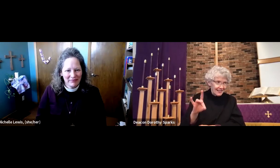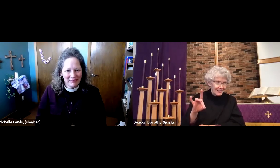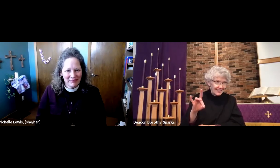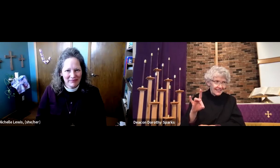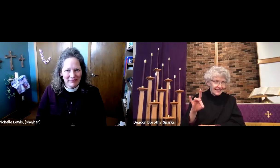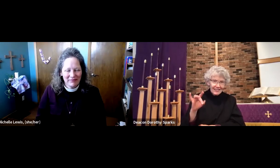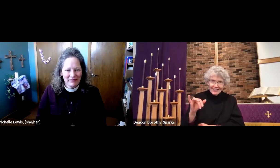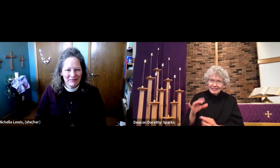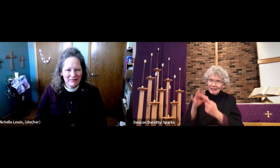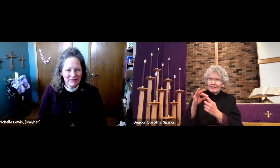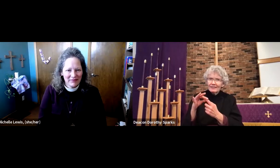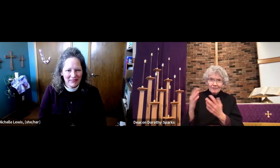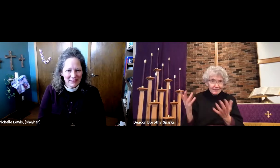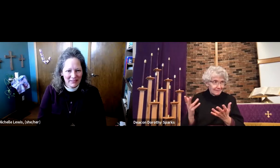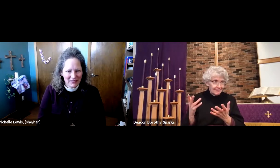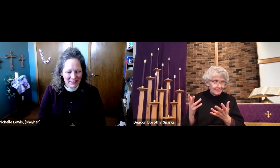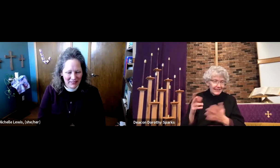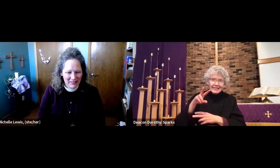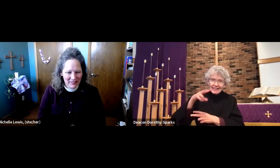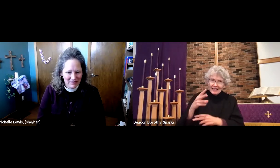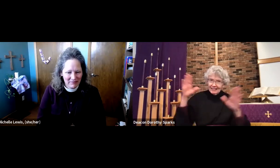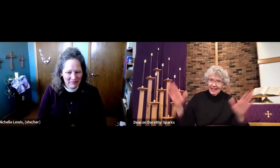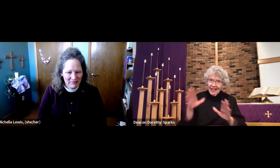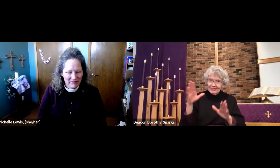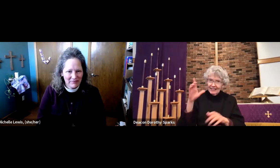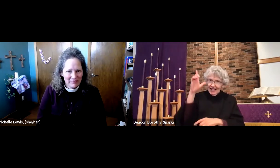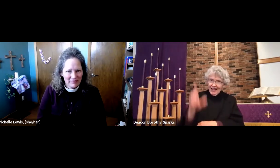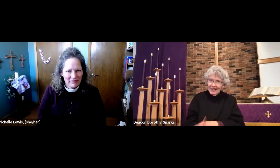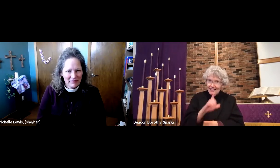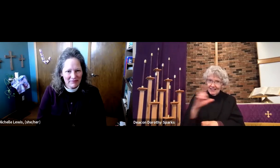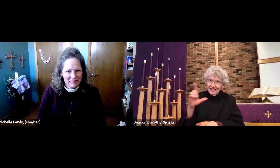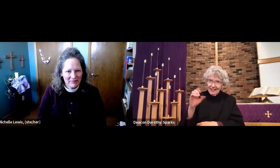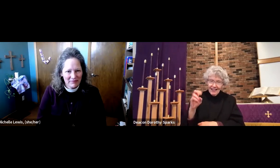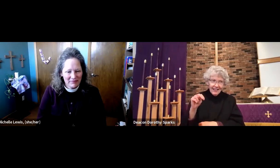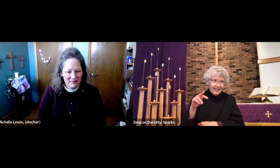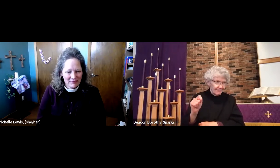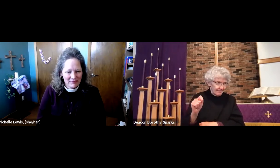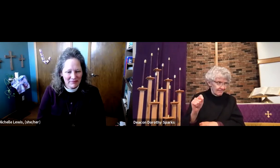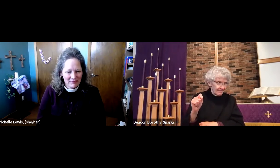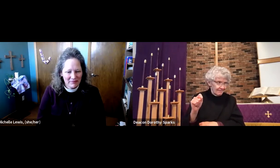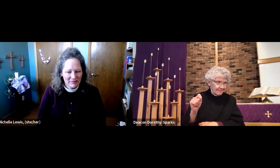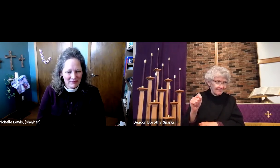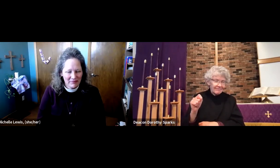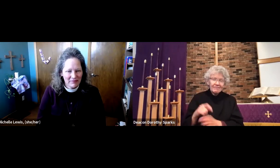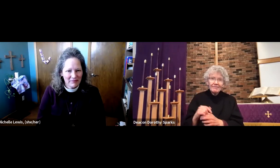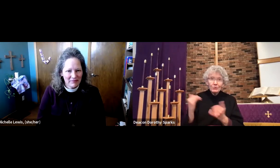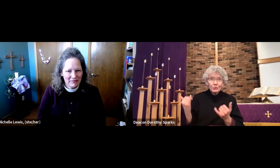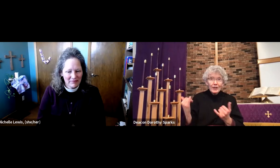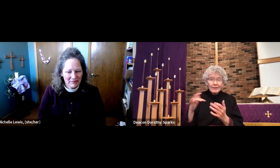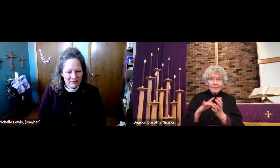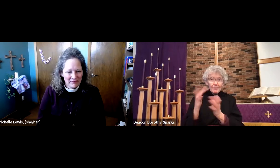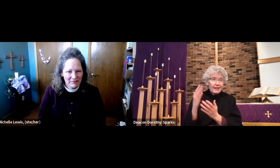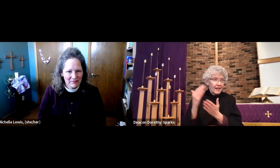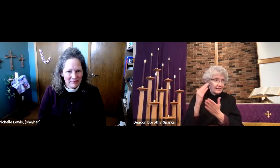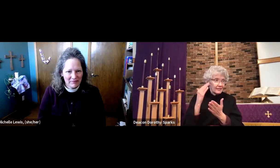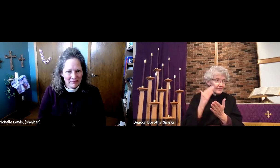Today is February 28th, which is the second Sunday of Lent.